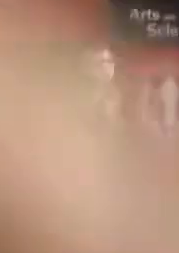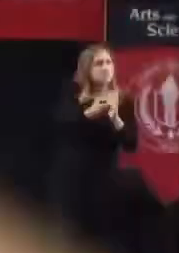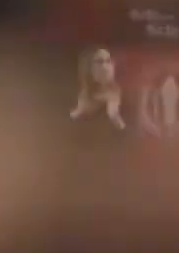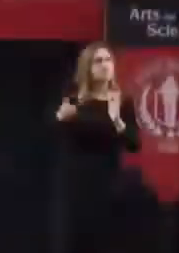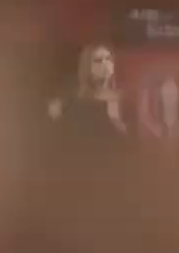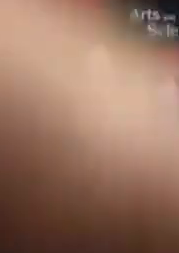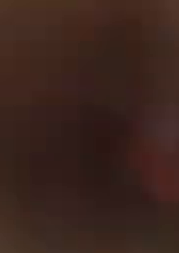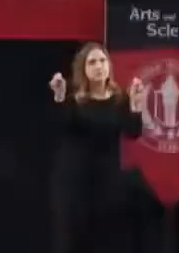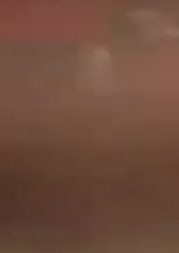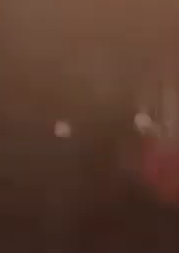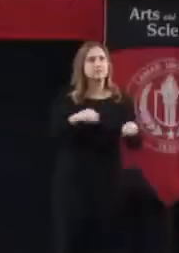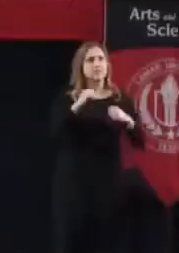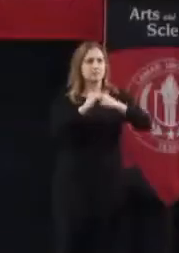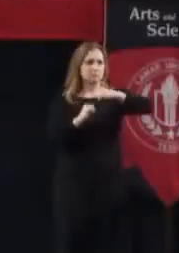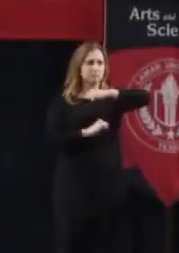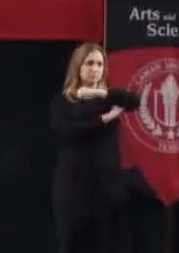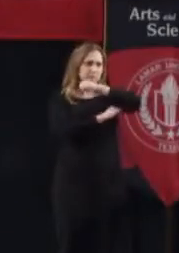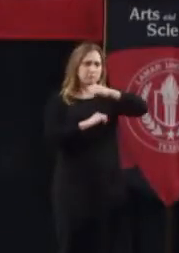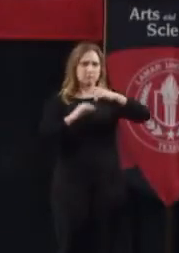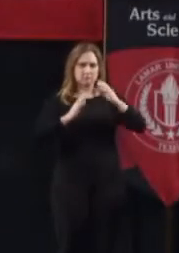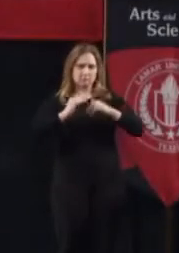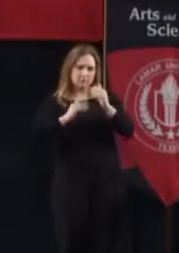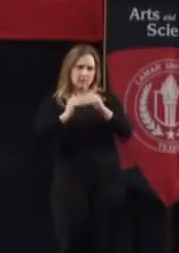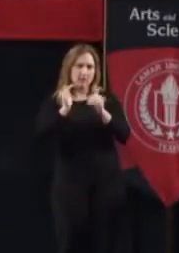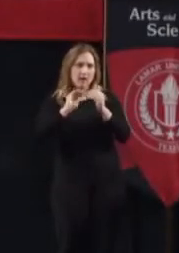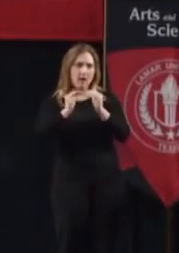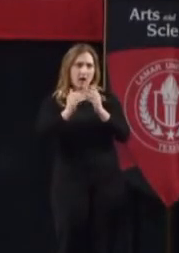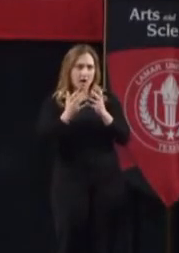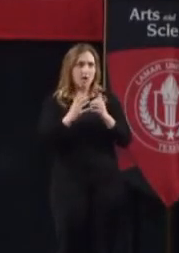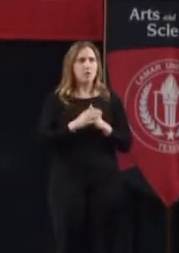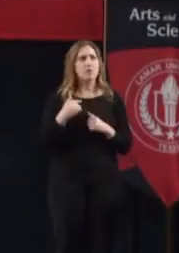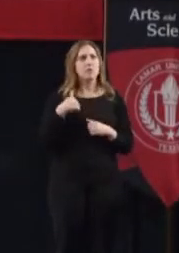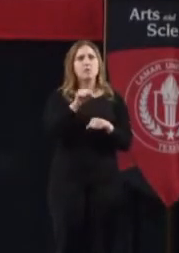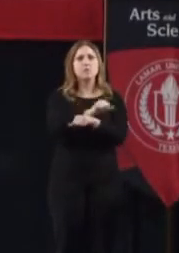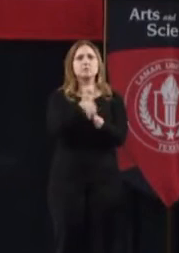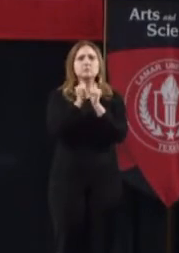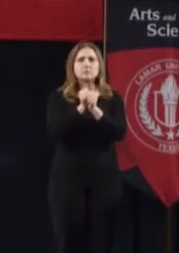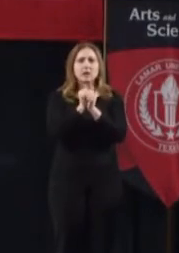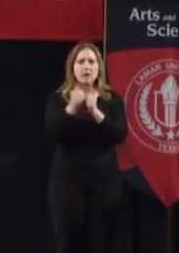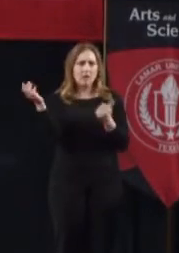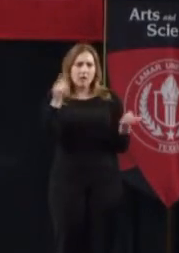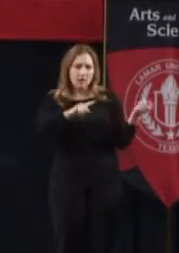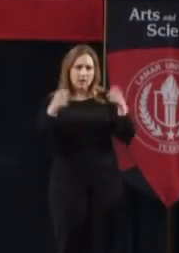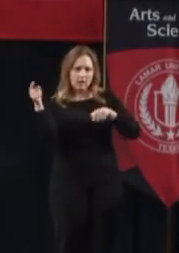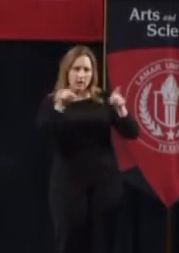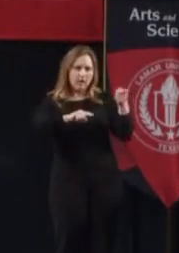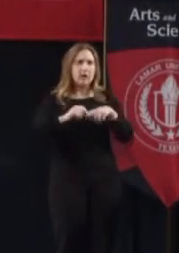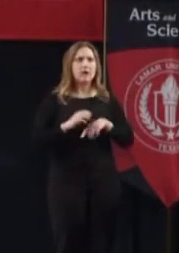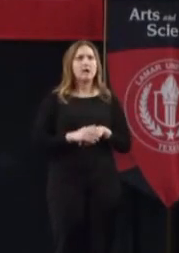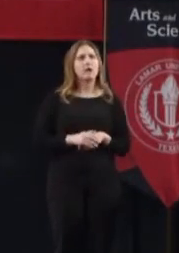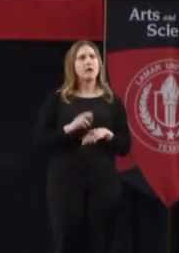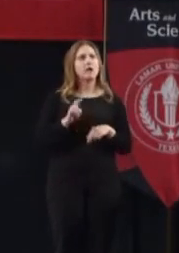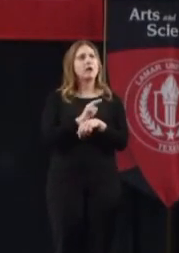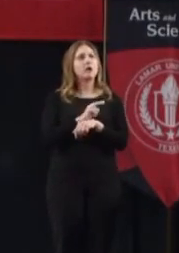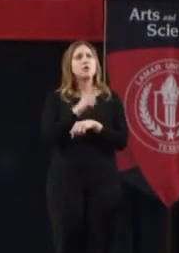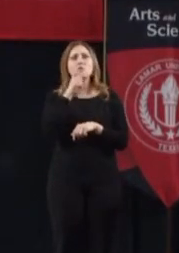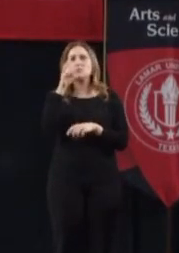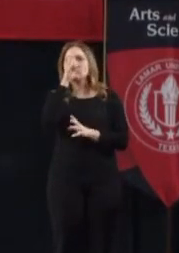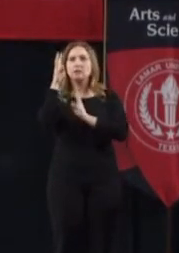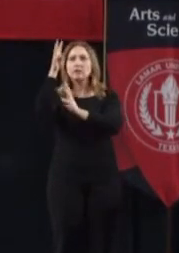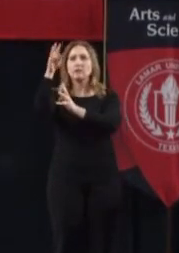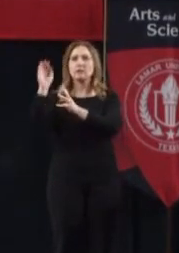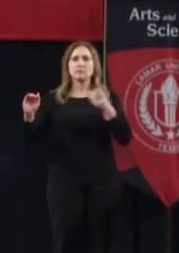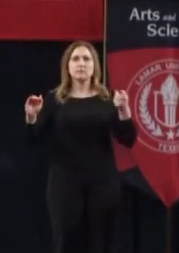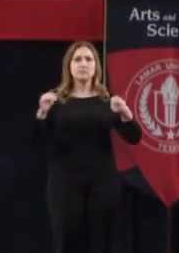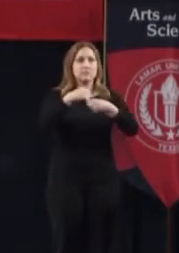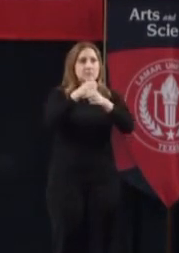and structural components, to innovative mission integration and flight profiles. We partner with industry leaders. We